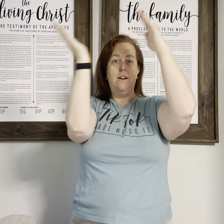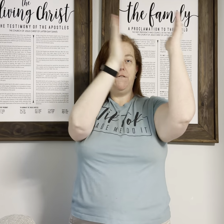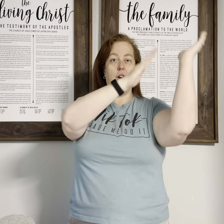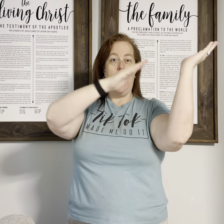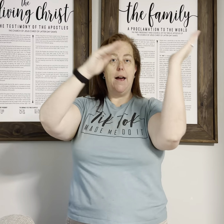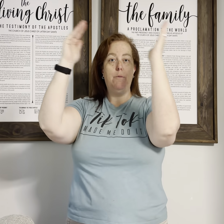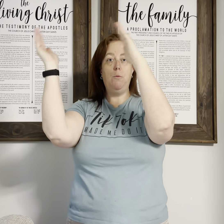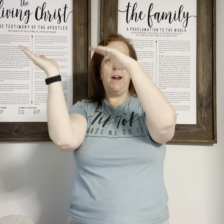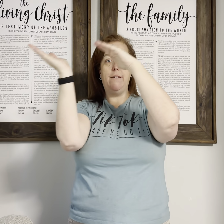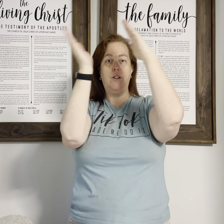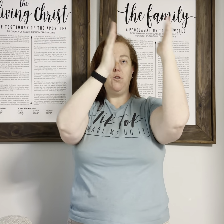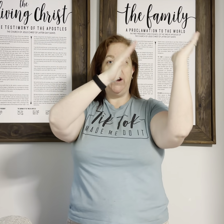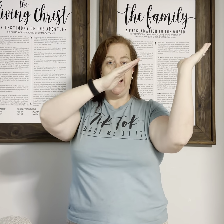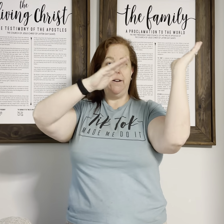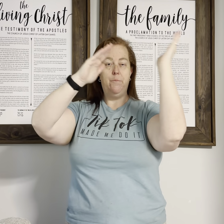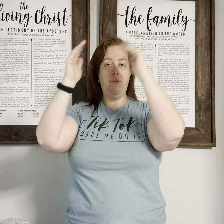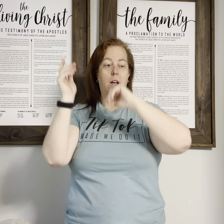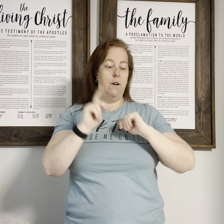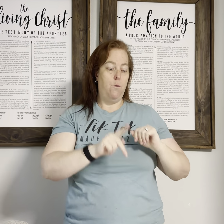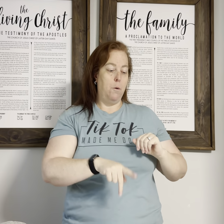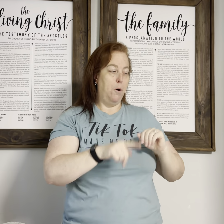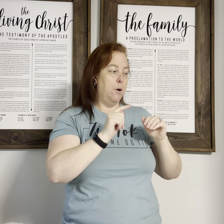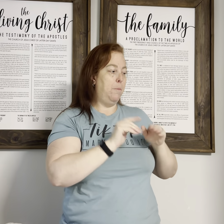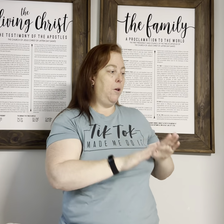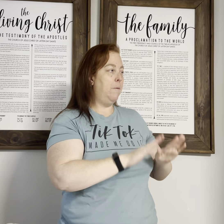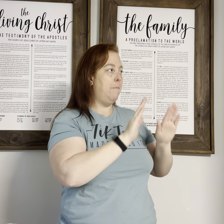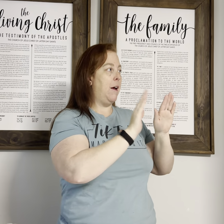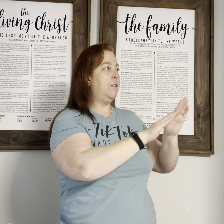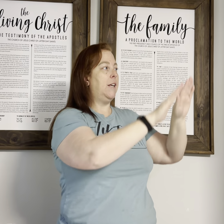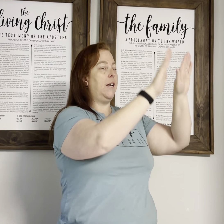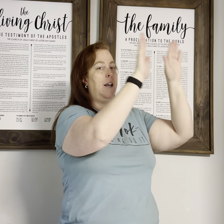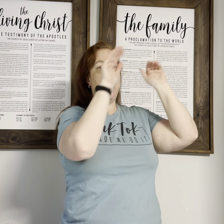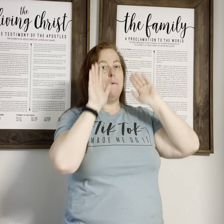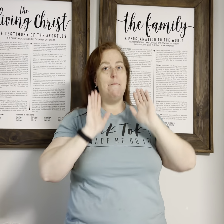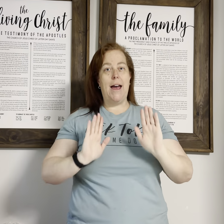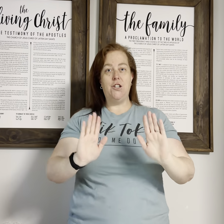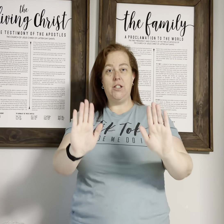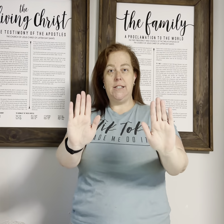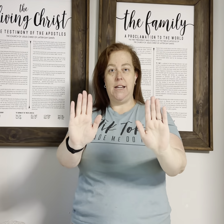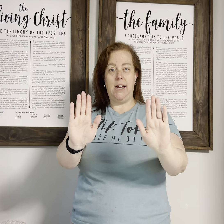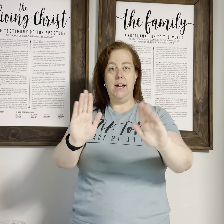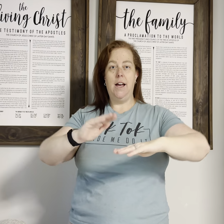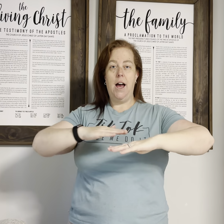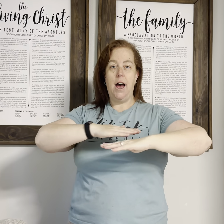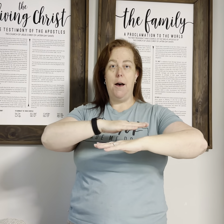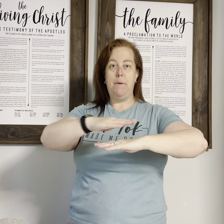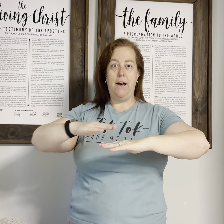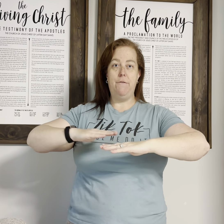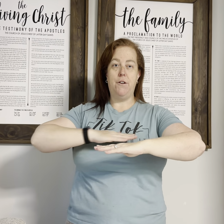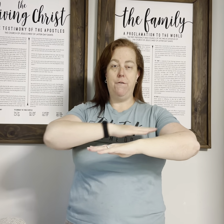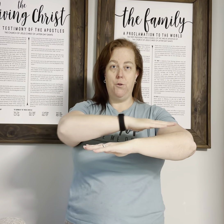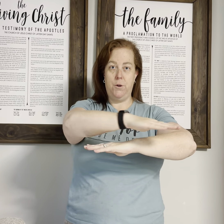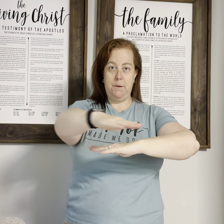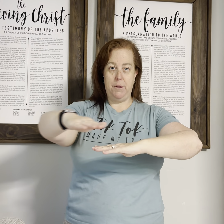for amber waves of grain, for purple mountain, majesty, above the fruited